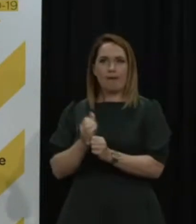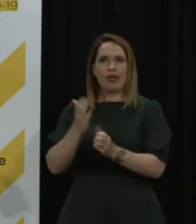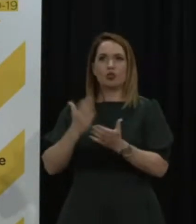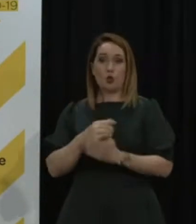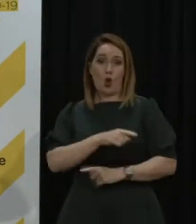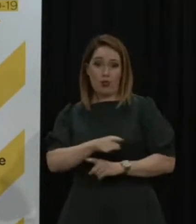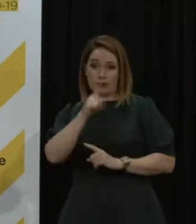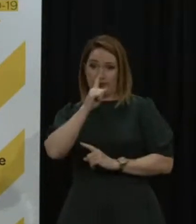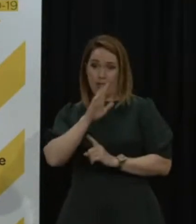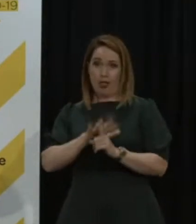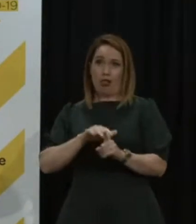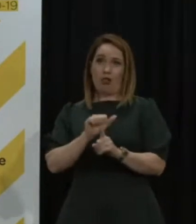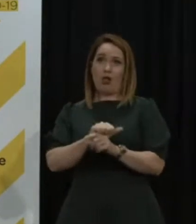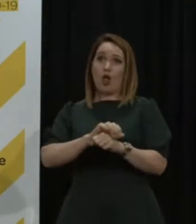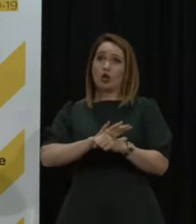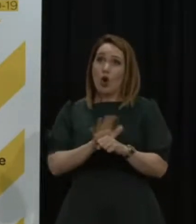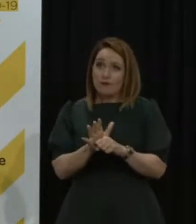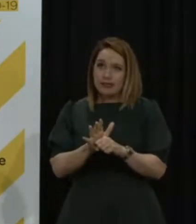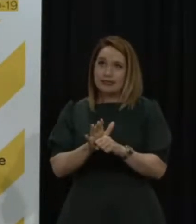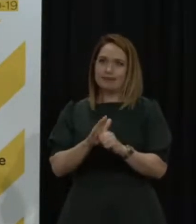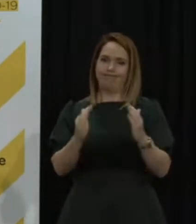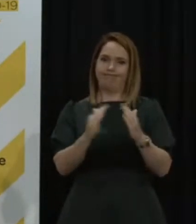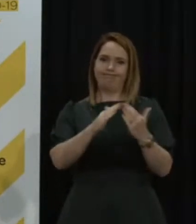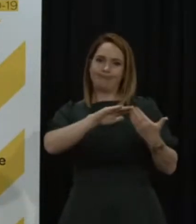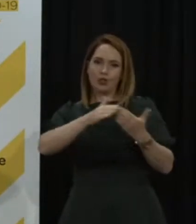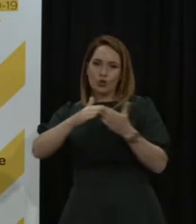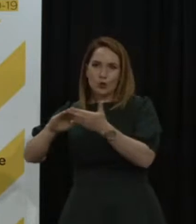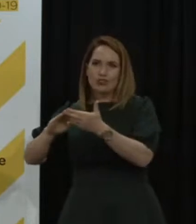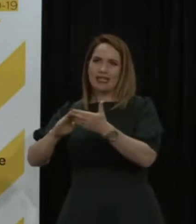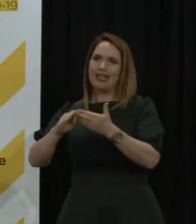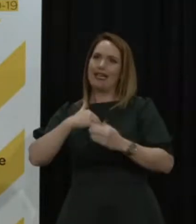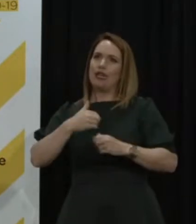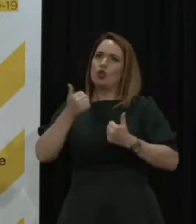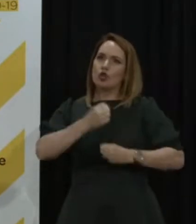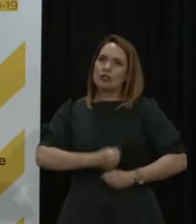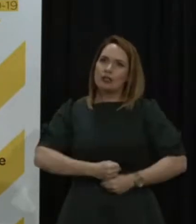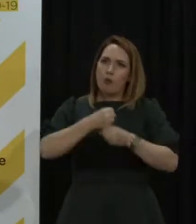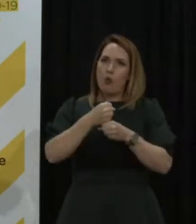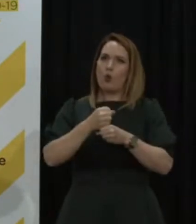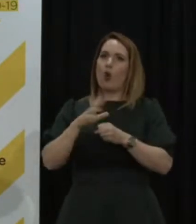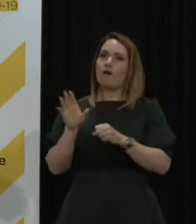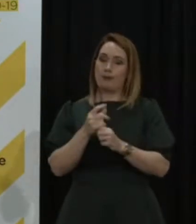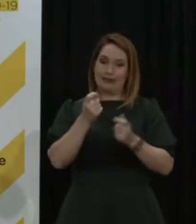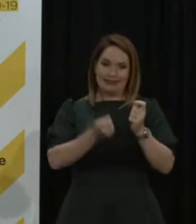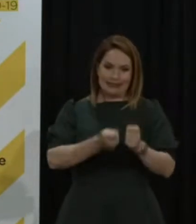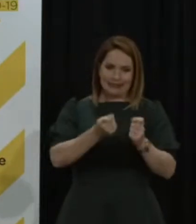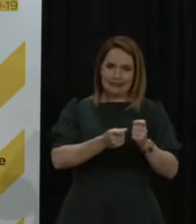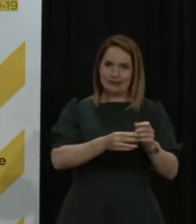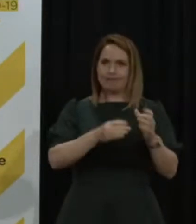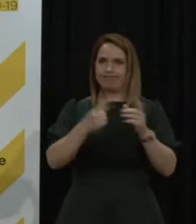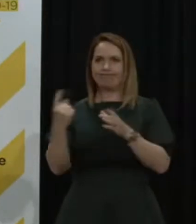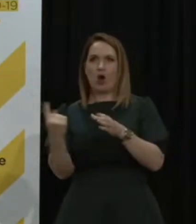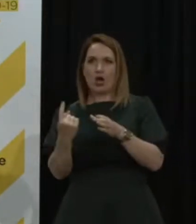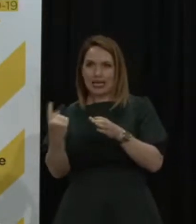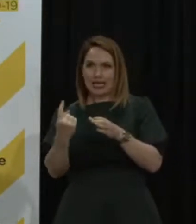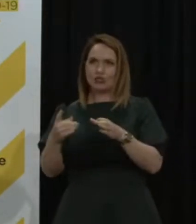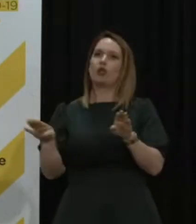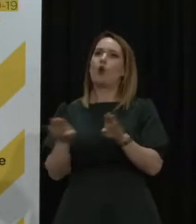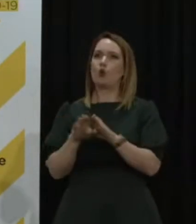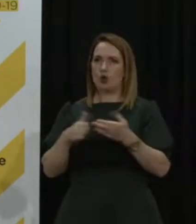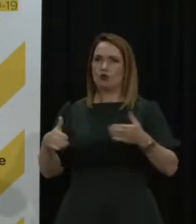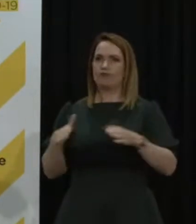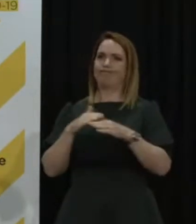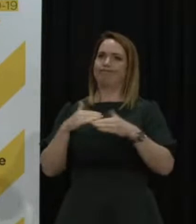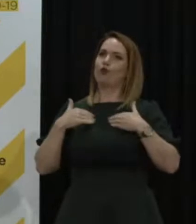support they possibly can, from testing through isolation and into recovery. Also this week, we'll be releasing